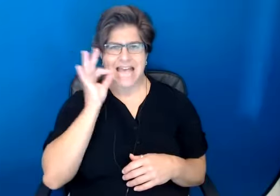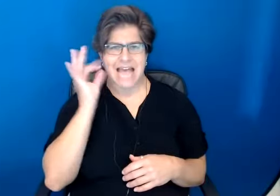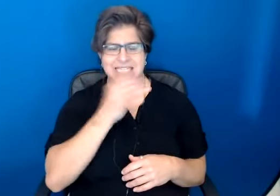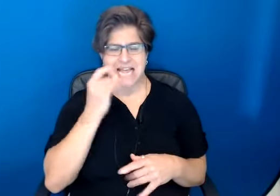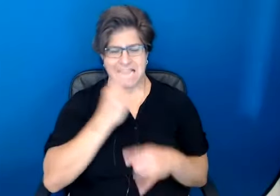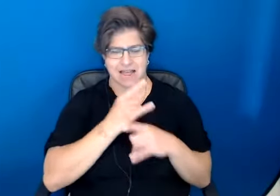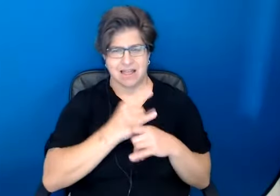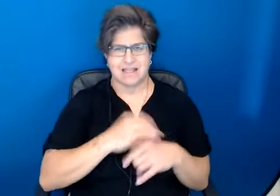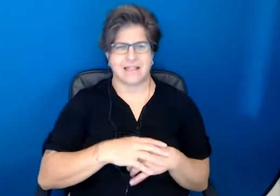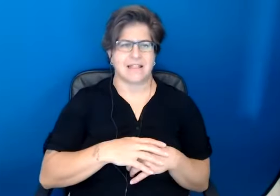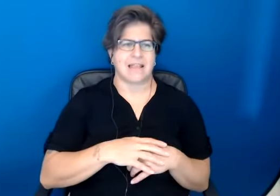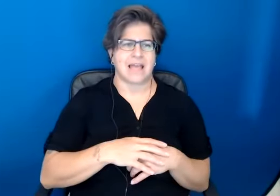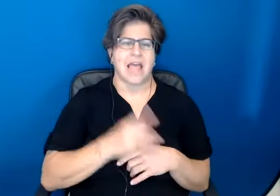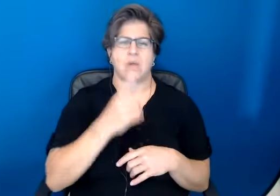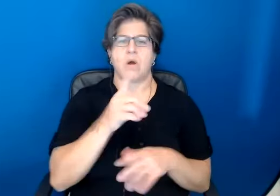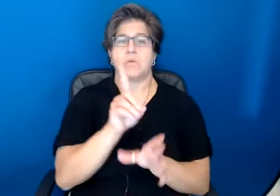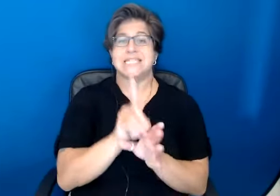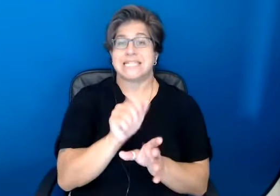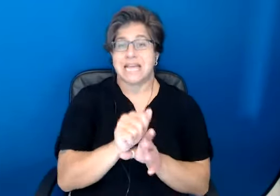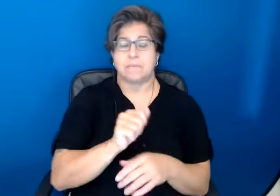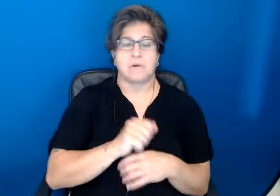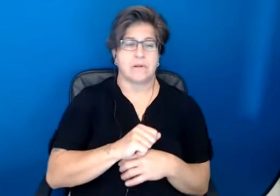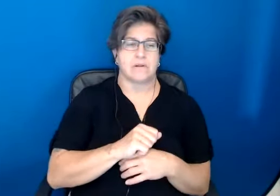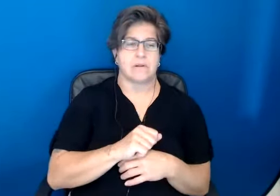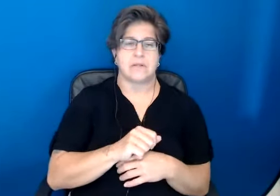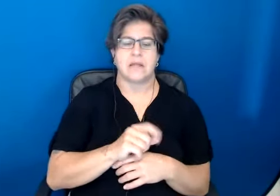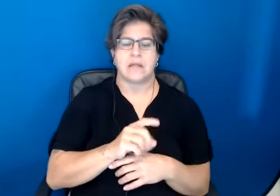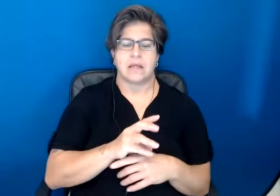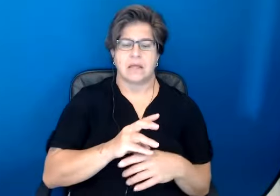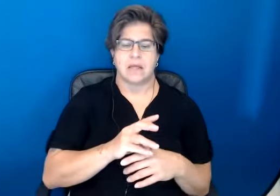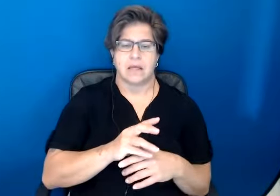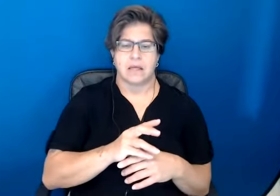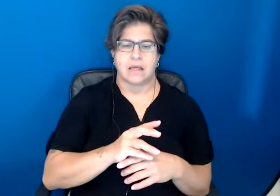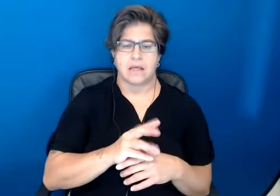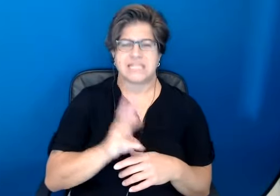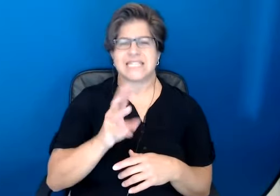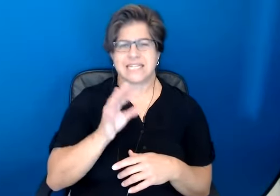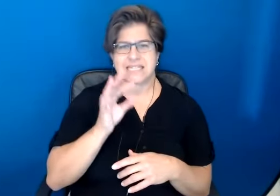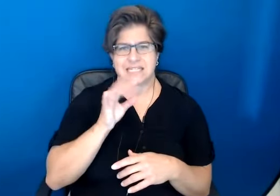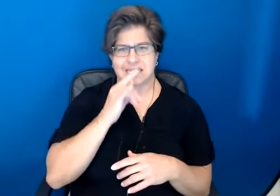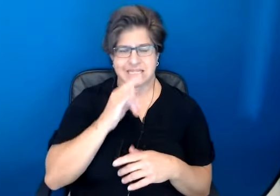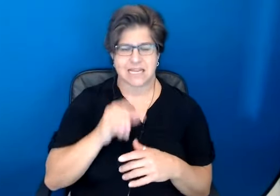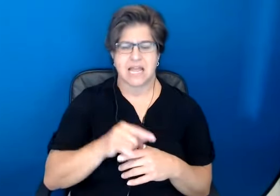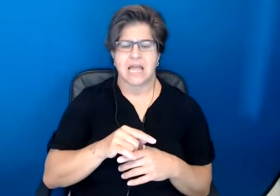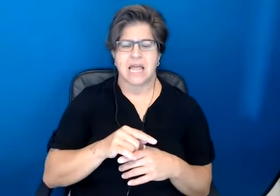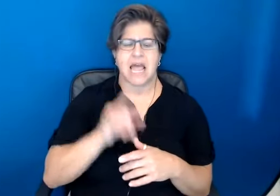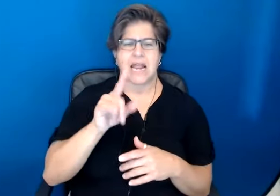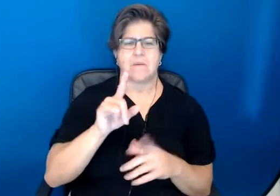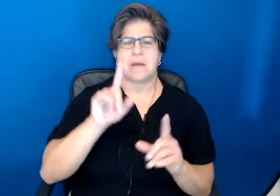doing this stuff, it was just ingrained in me to fix, to make it better, to take care of, that over responsibility for my